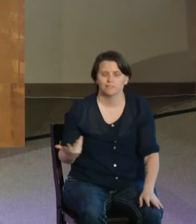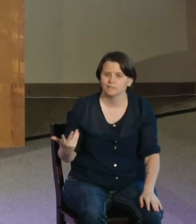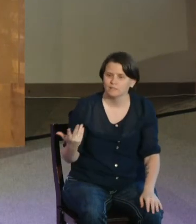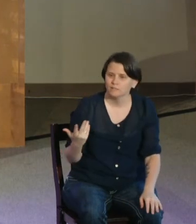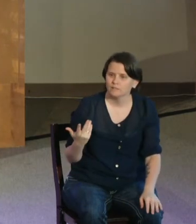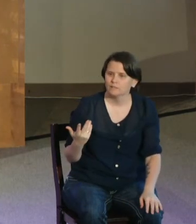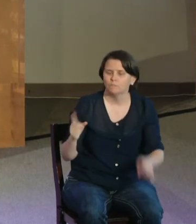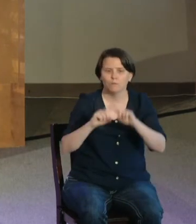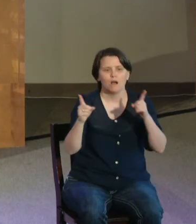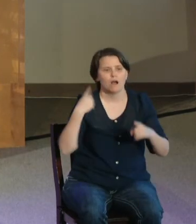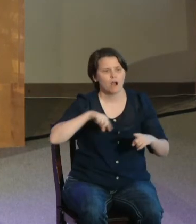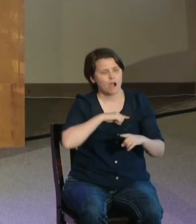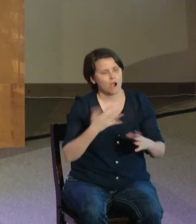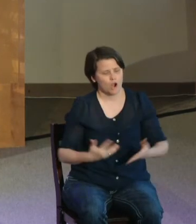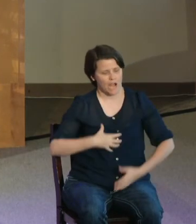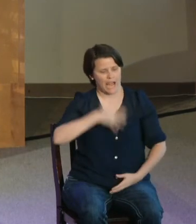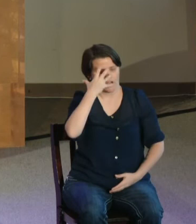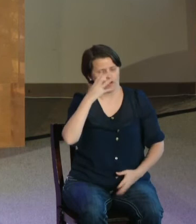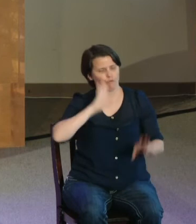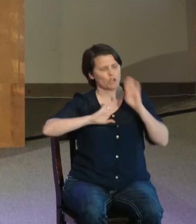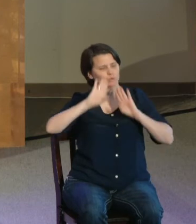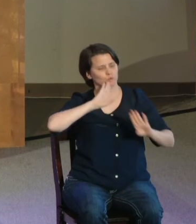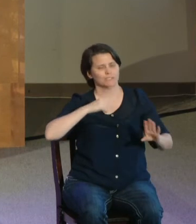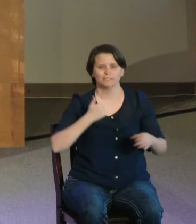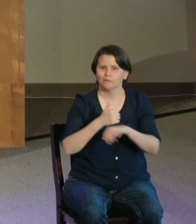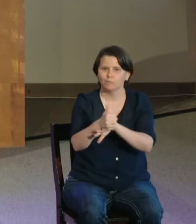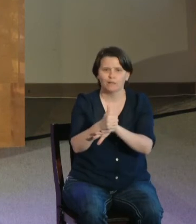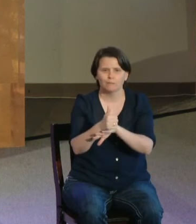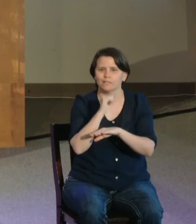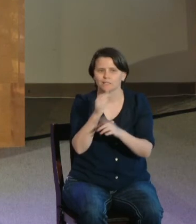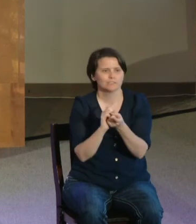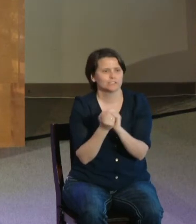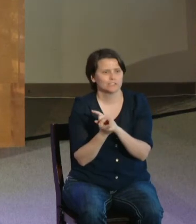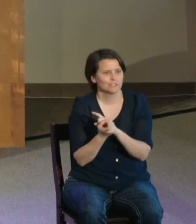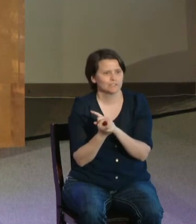our anger, frustration, and blame, it doesn't change the facts.